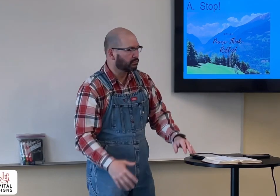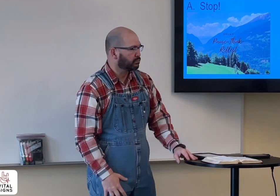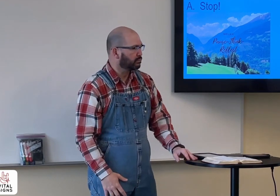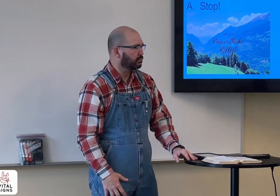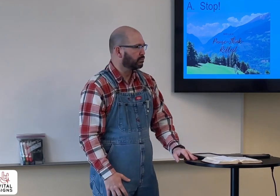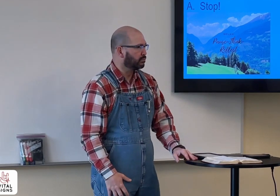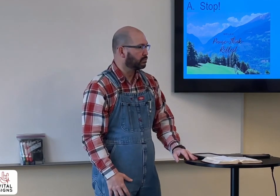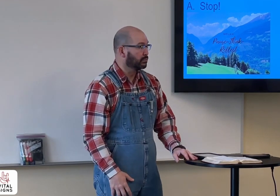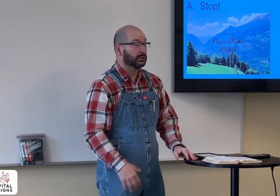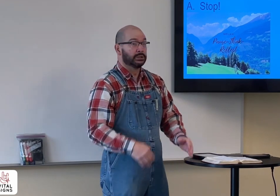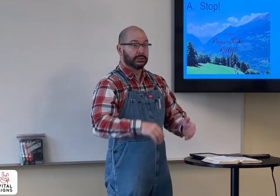two.